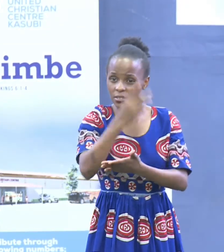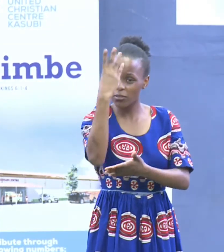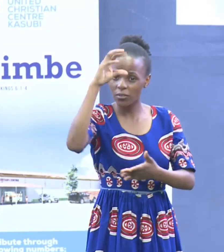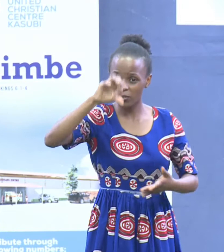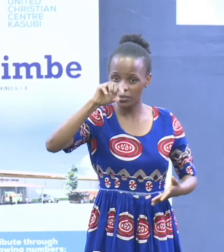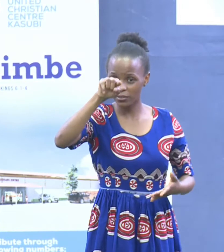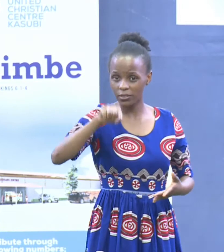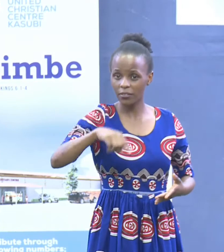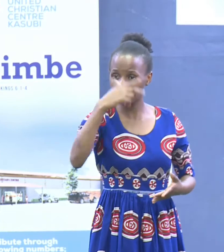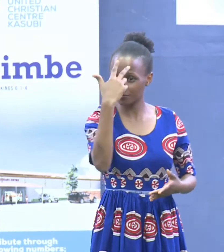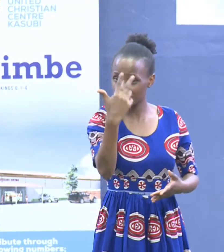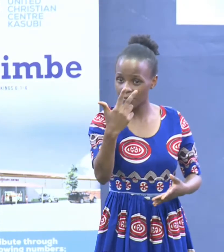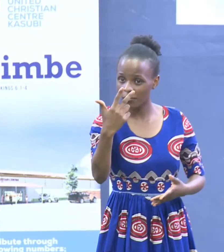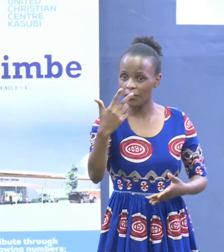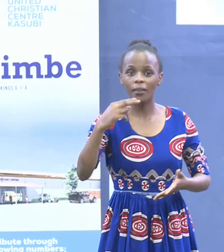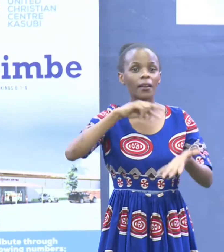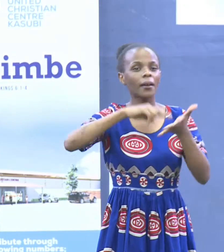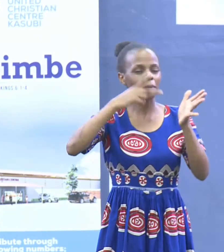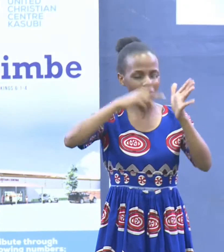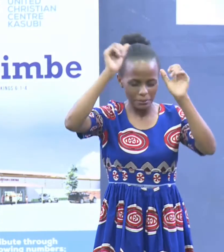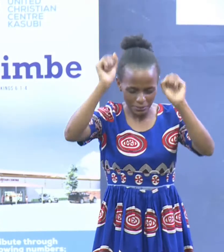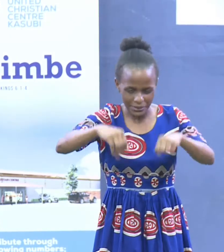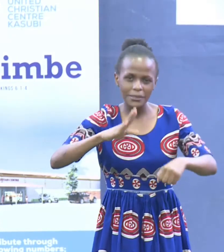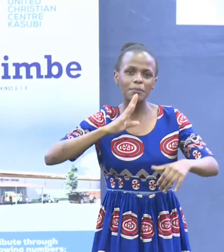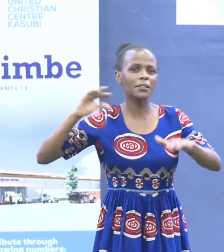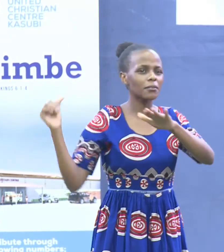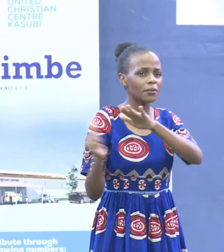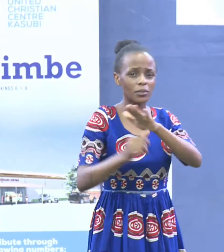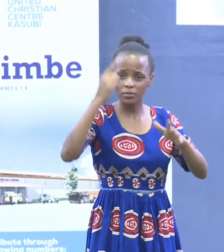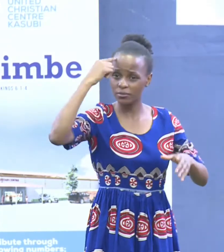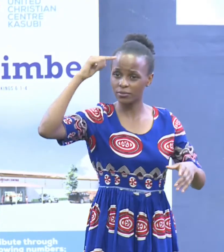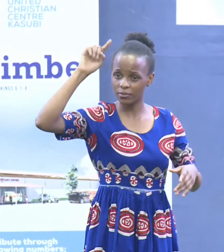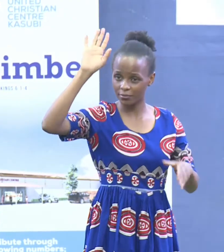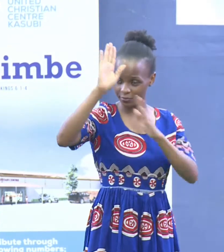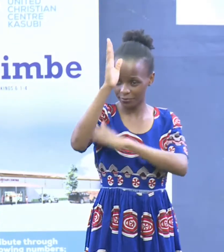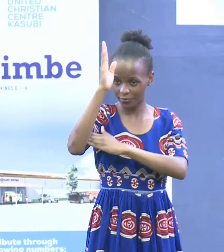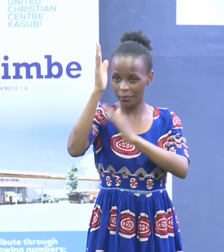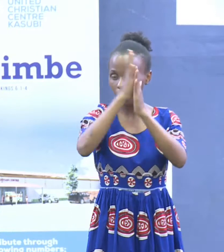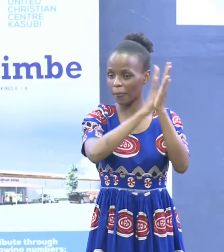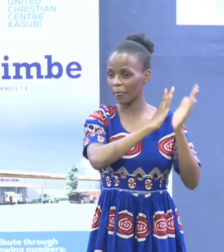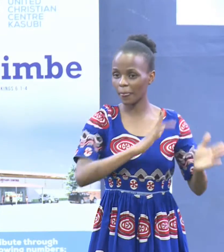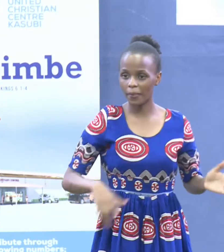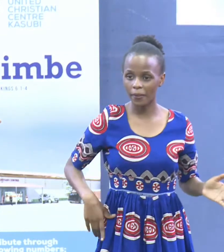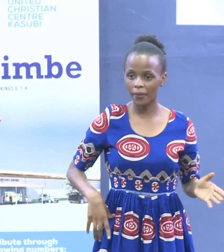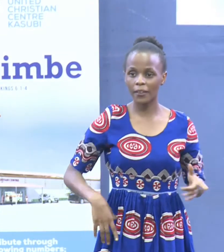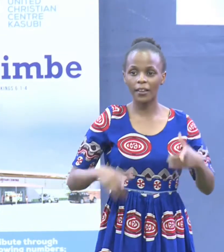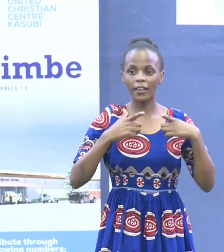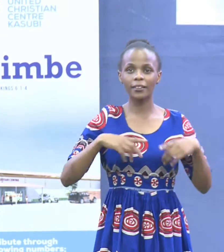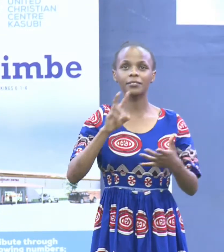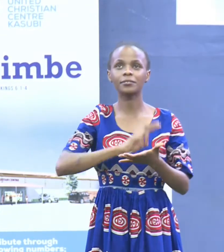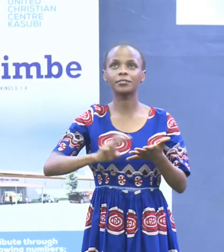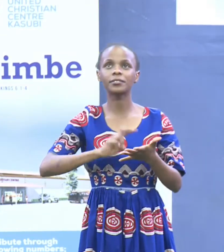represents what we've seen in Genesis 49 verse 3? It ought to be for the Lord. Praise the Lord.